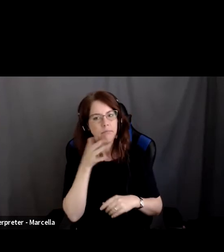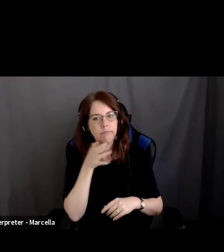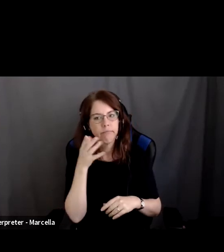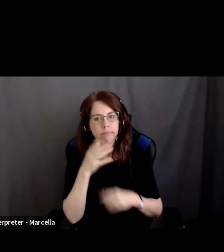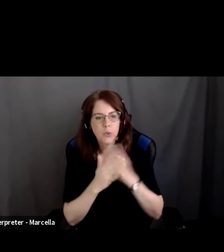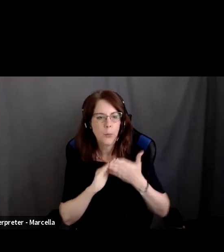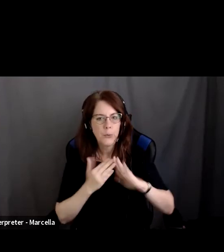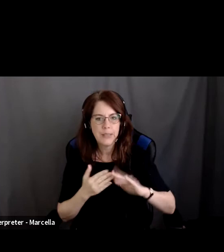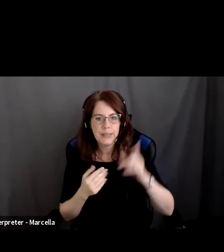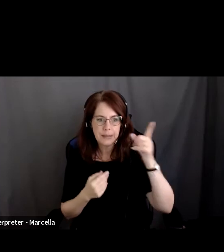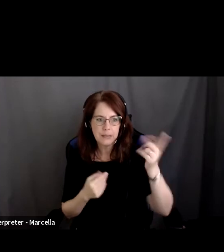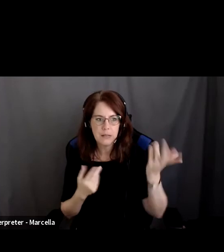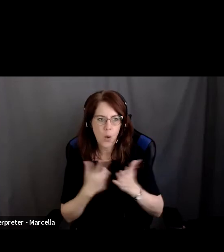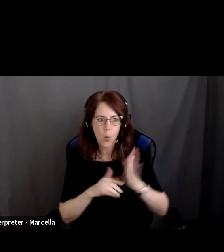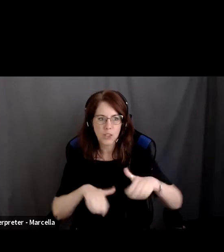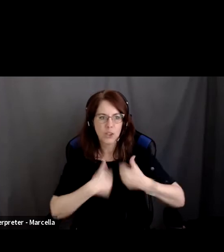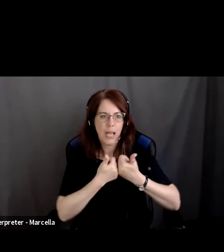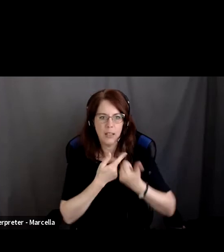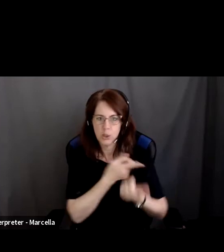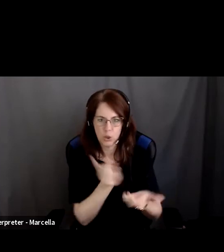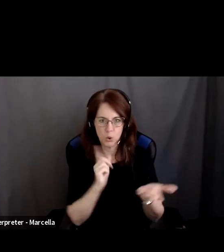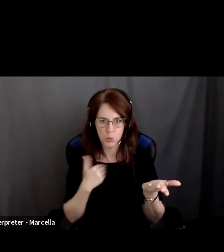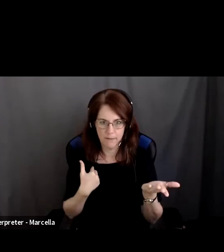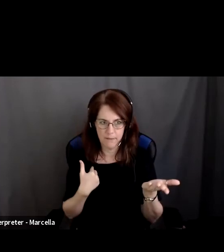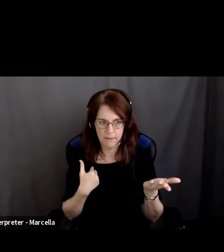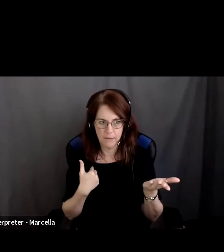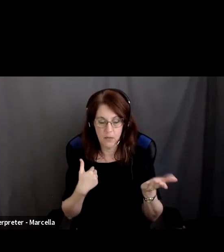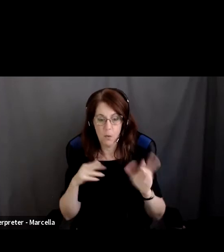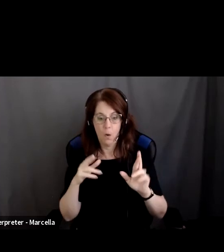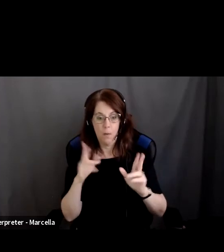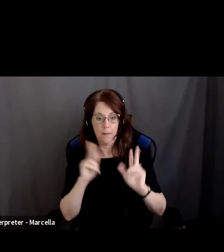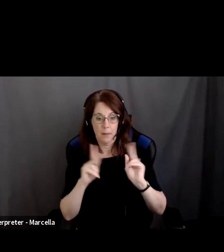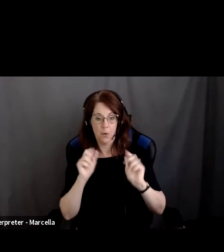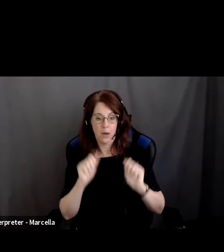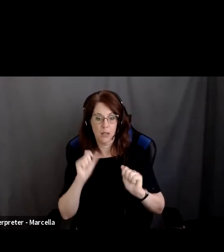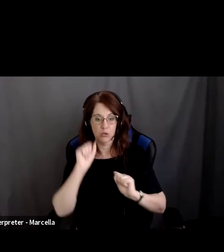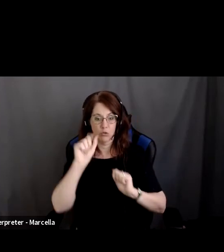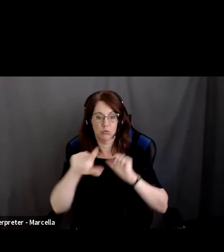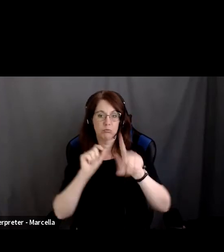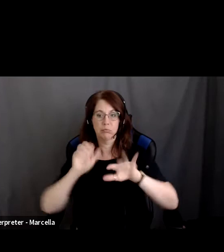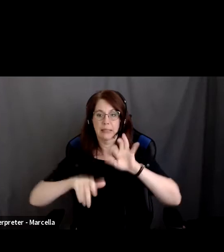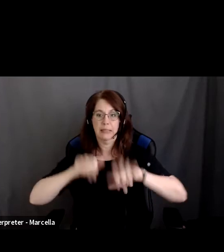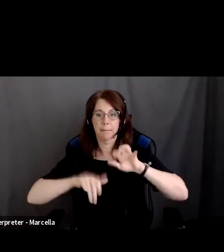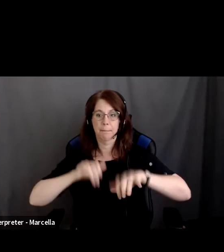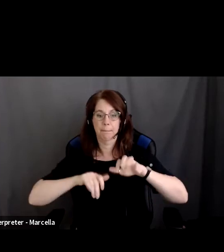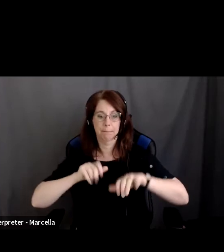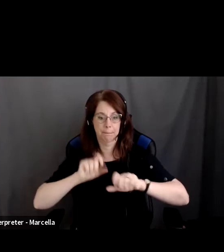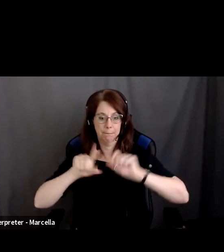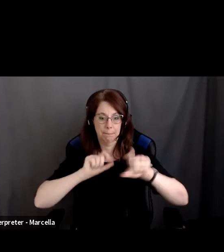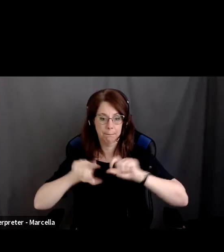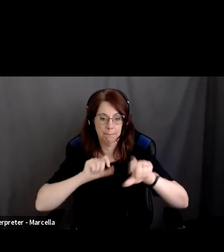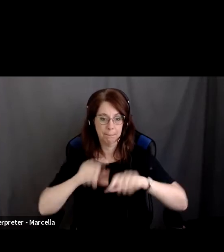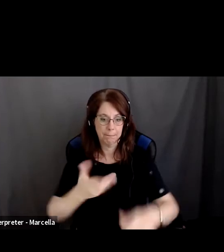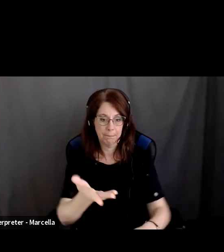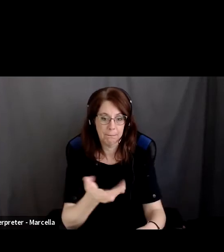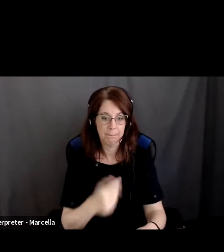of the challenges that you have? And we're hoping that folks could just go ahead and type some thoughts into the chat, and